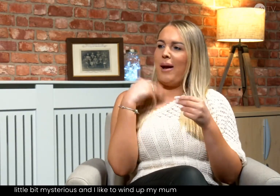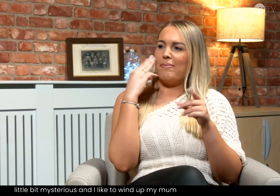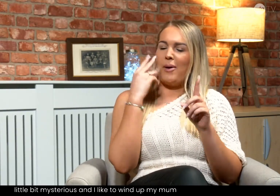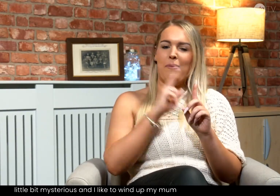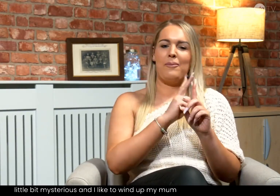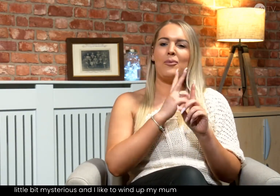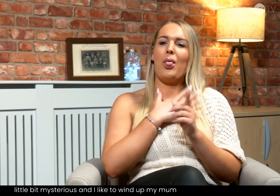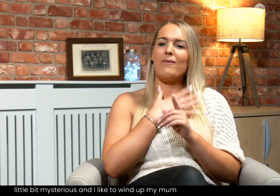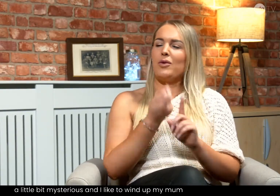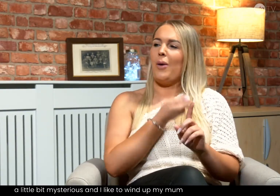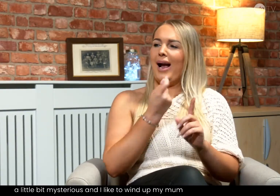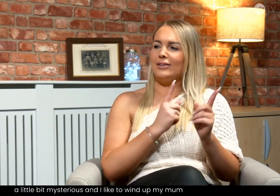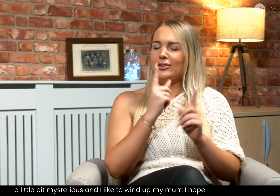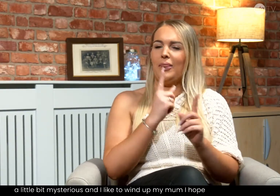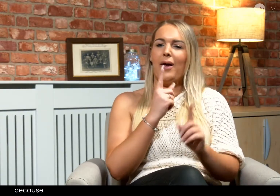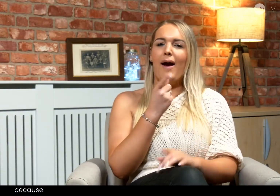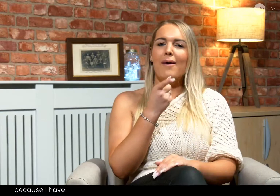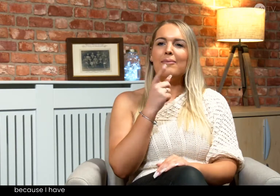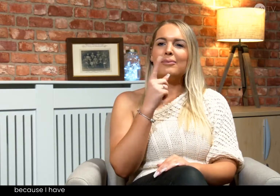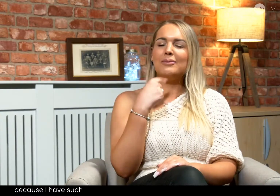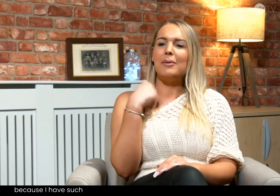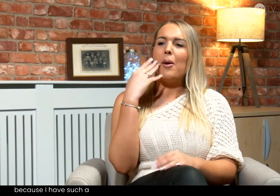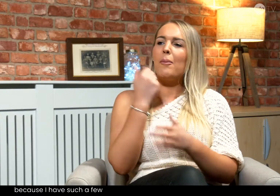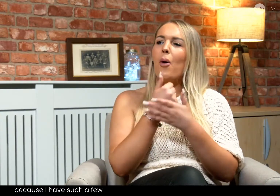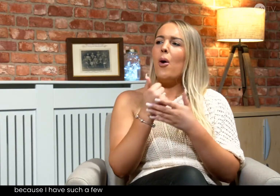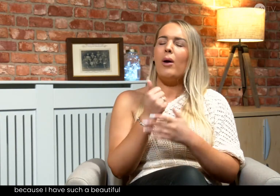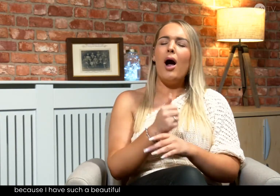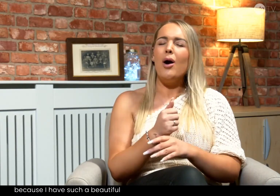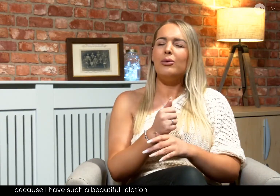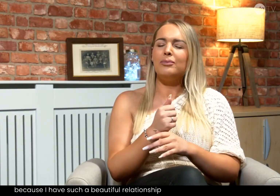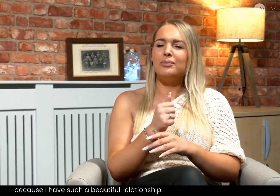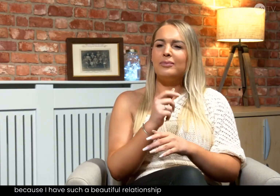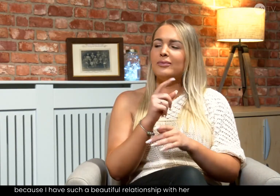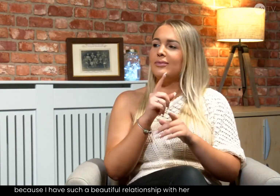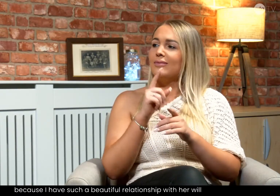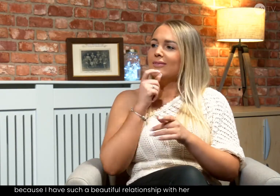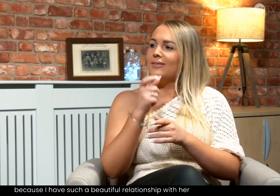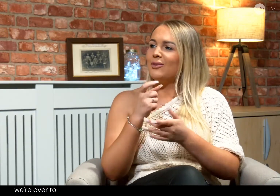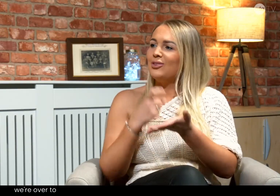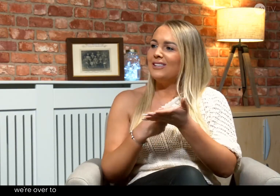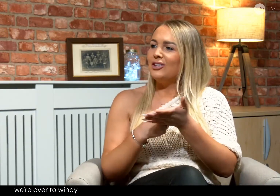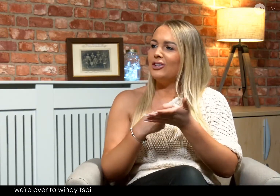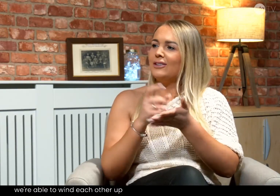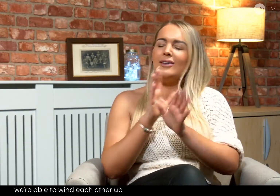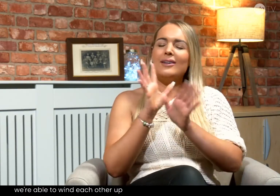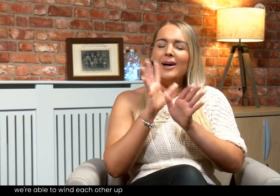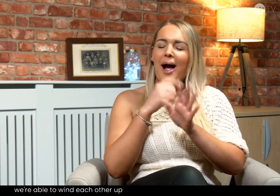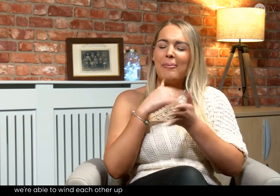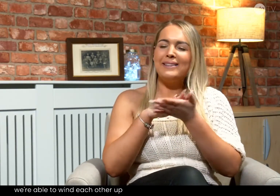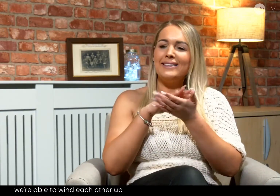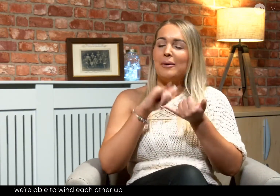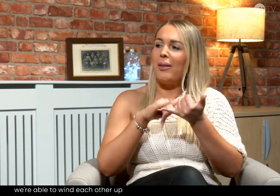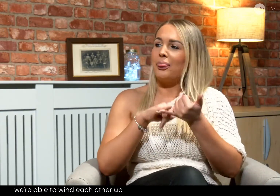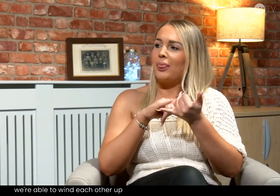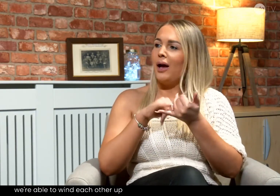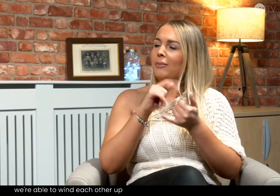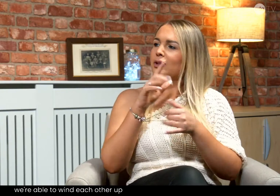Because I have such a beautiful relationship with her, we're able to wind each other up. And she'd always go to say Richard and then go, oh, I